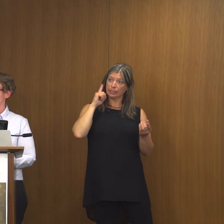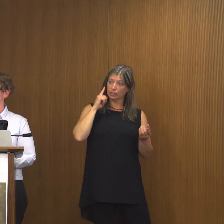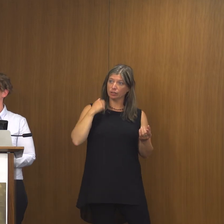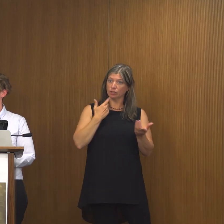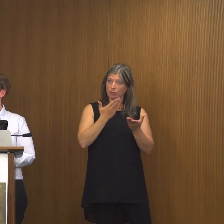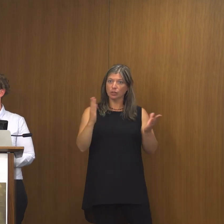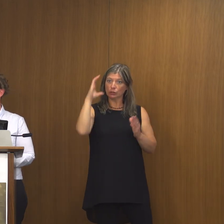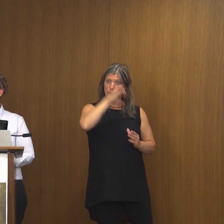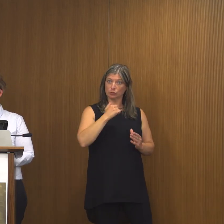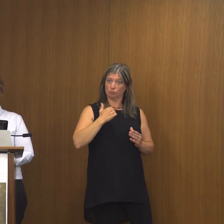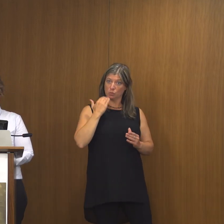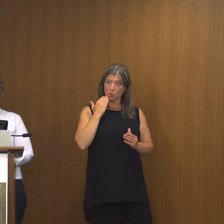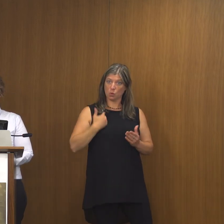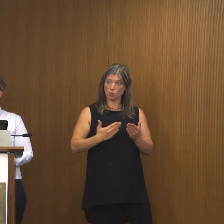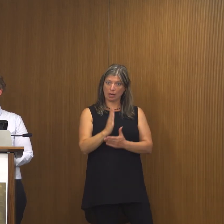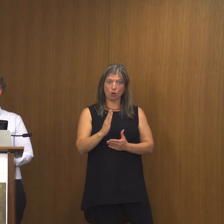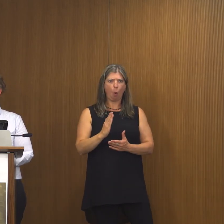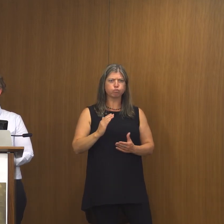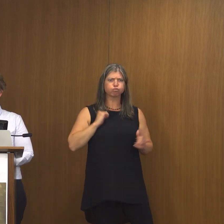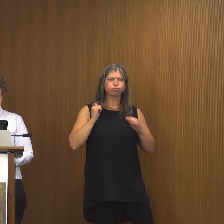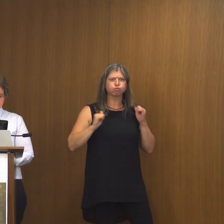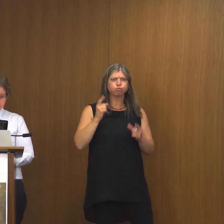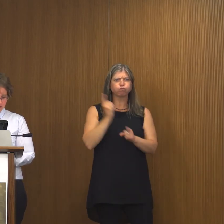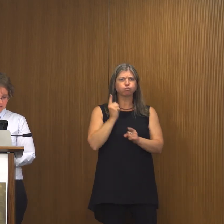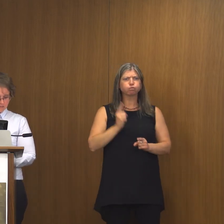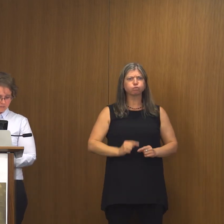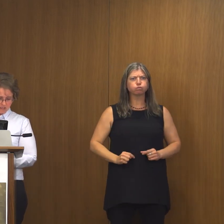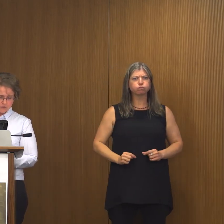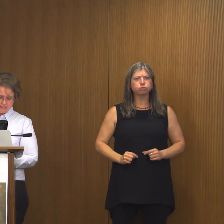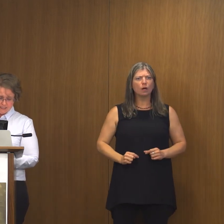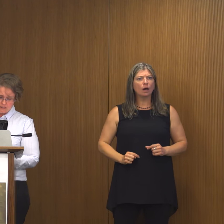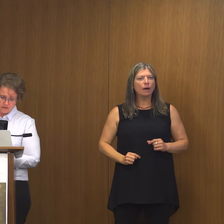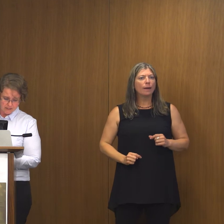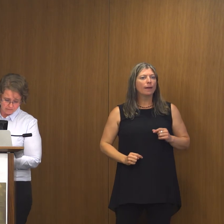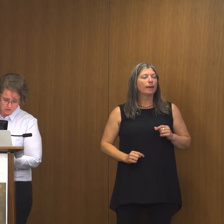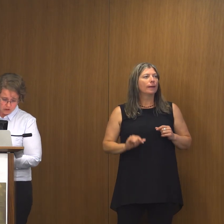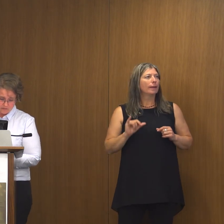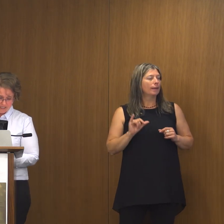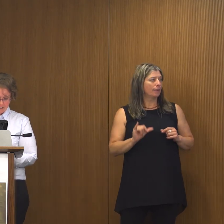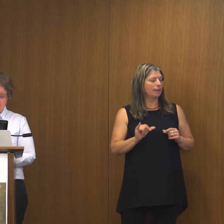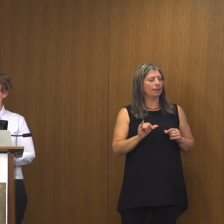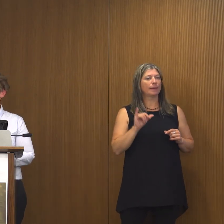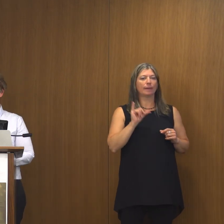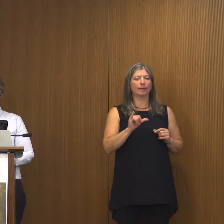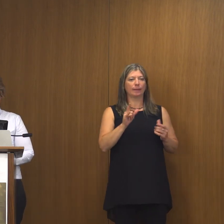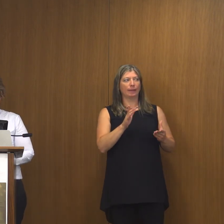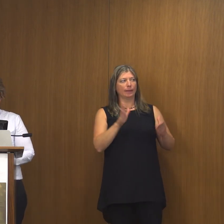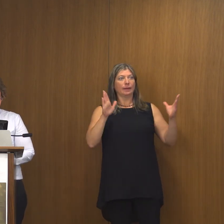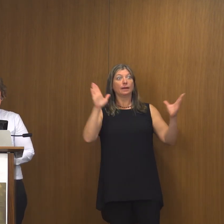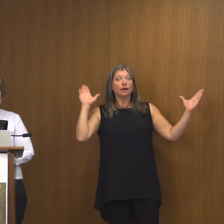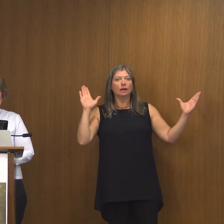and automatically assume I know my rights? Absolutely. It was this experience that first opened my eyes to the